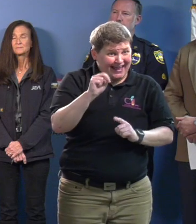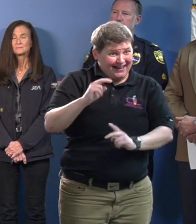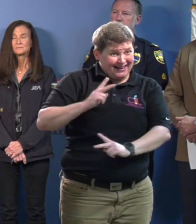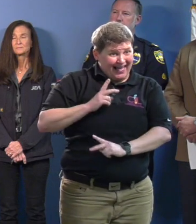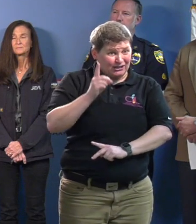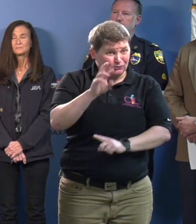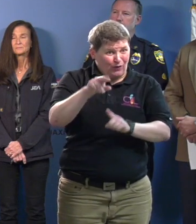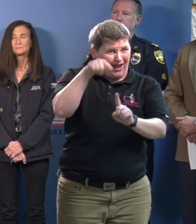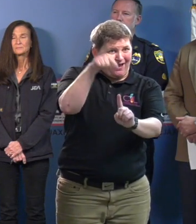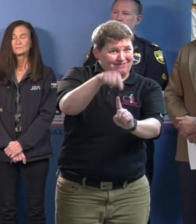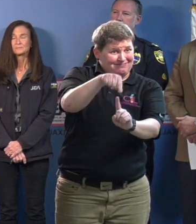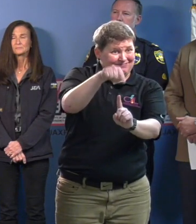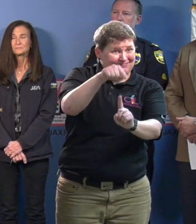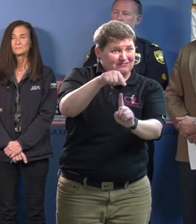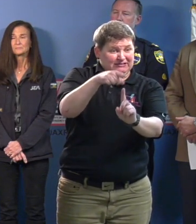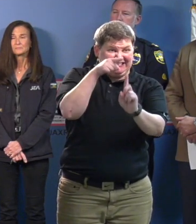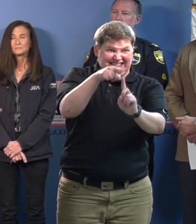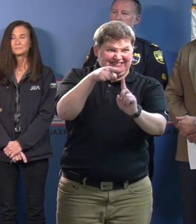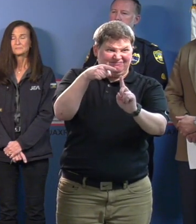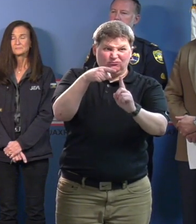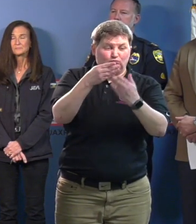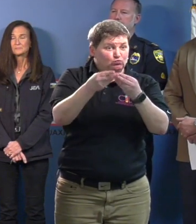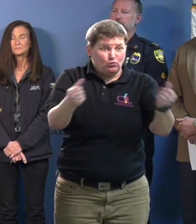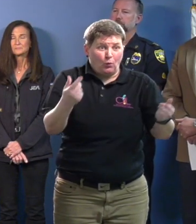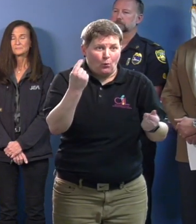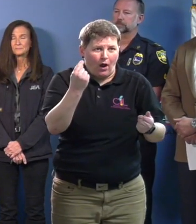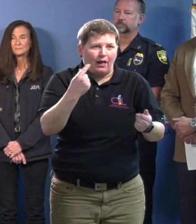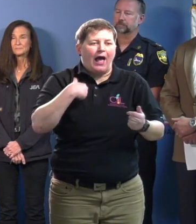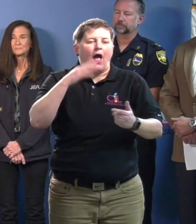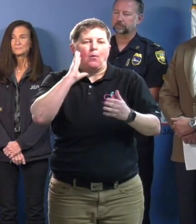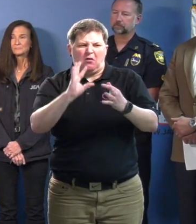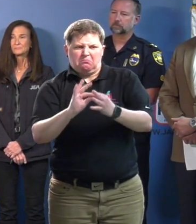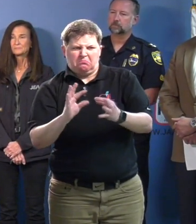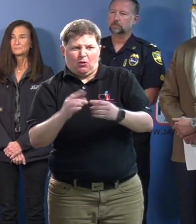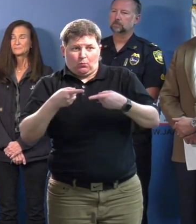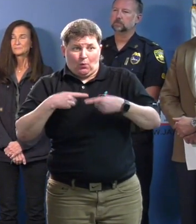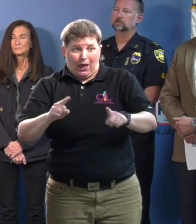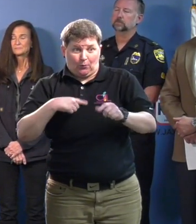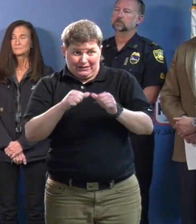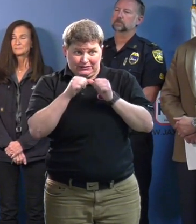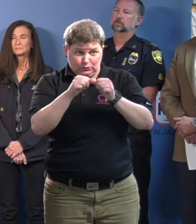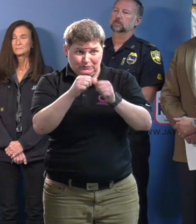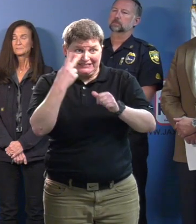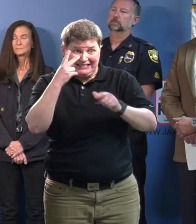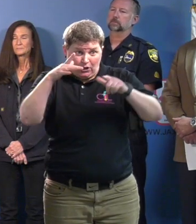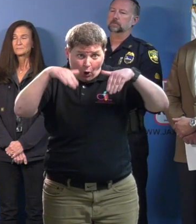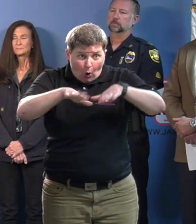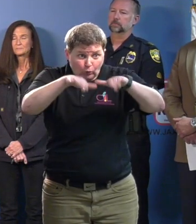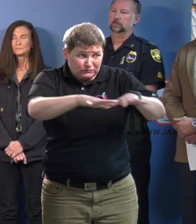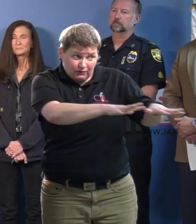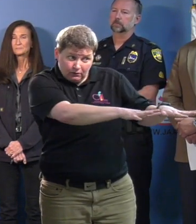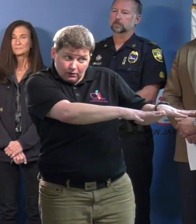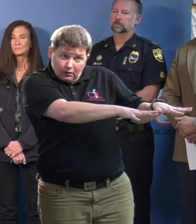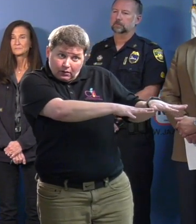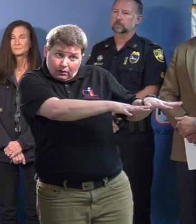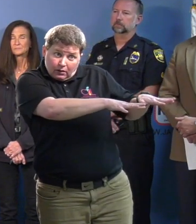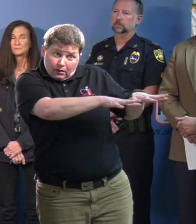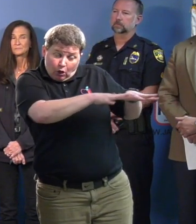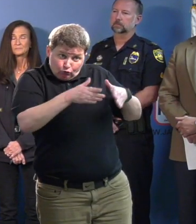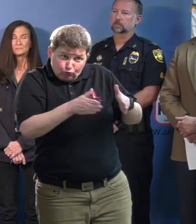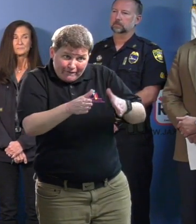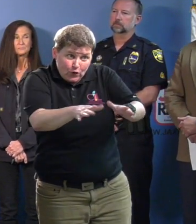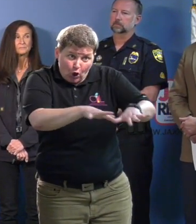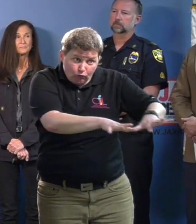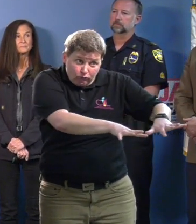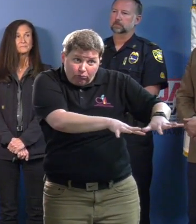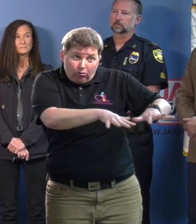think the ultimate solution, and I will say as we continue to see our oceans rise and our rivers rise because they're warming and because